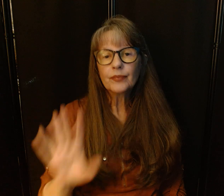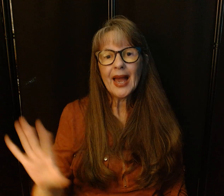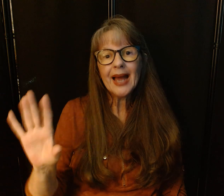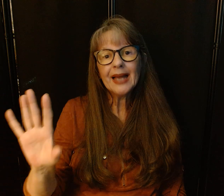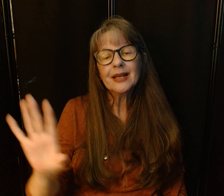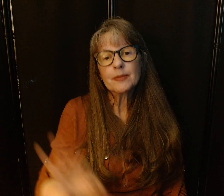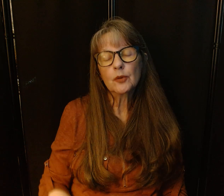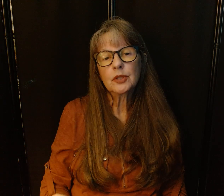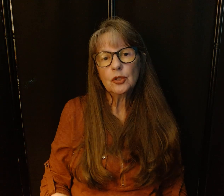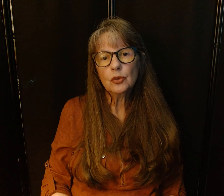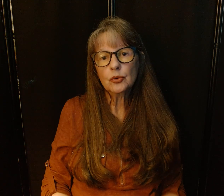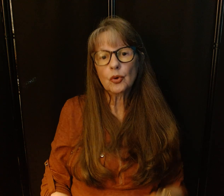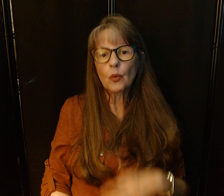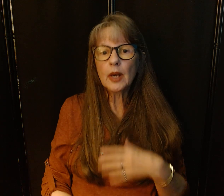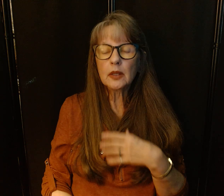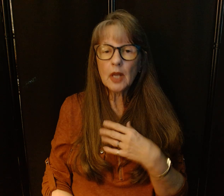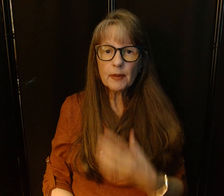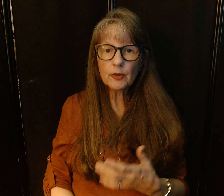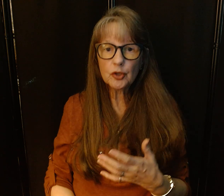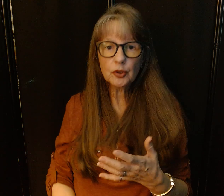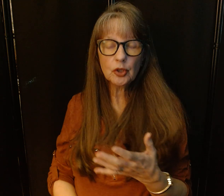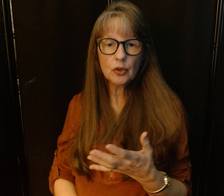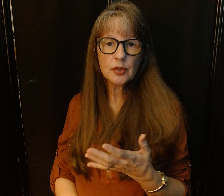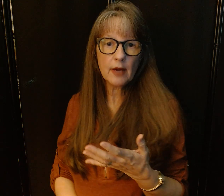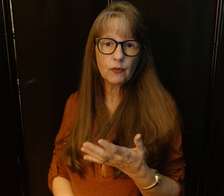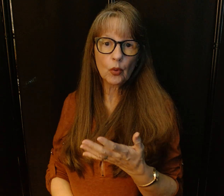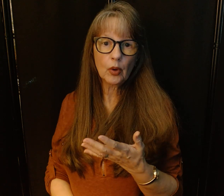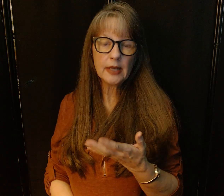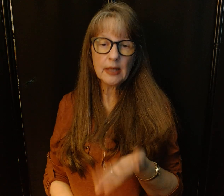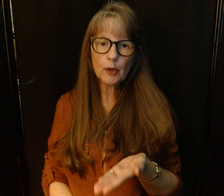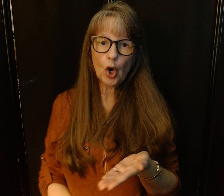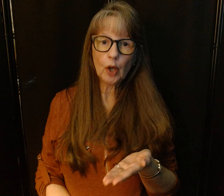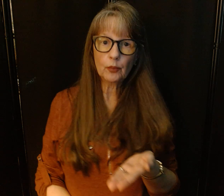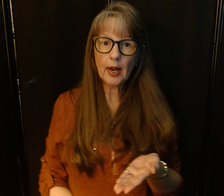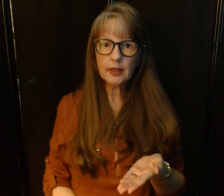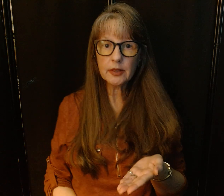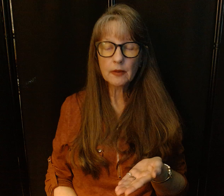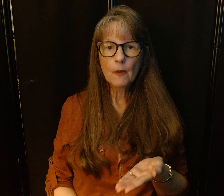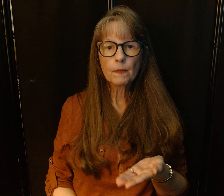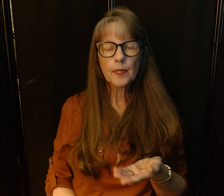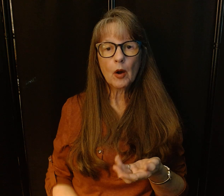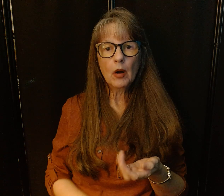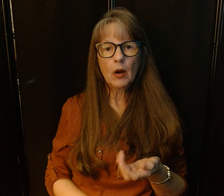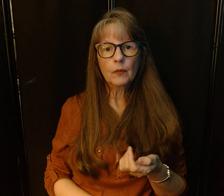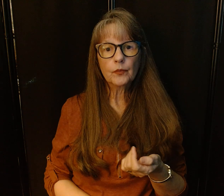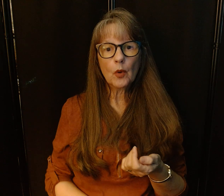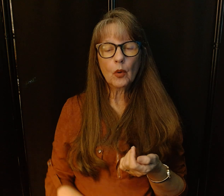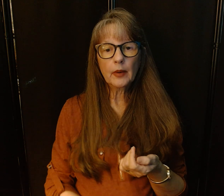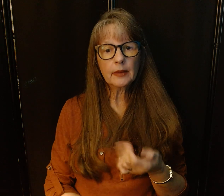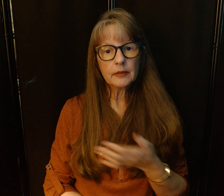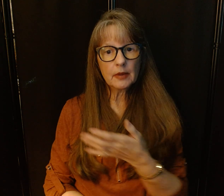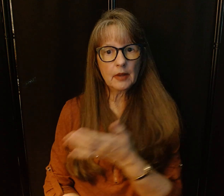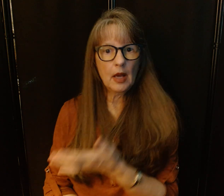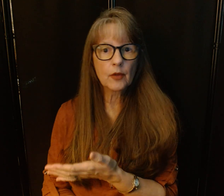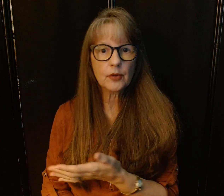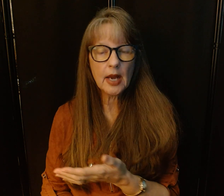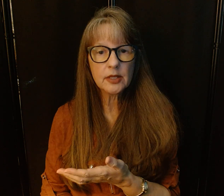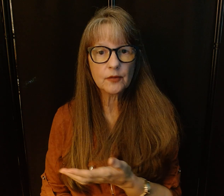that is mostly used, or what a lot of people, because you can use that for a debit card, right? Or other kinds of